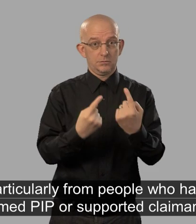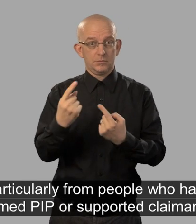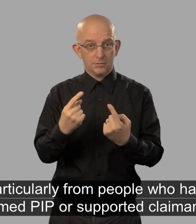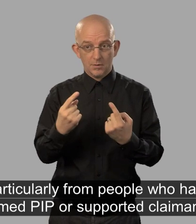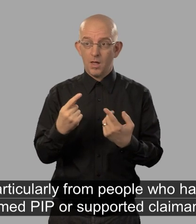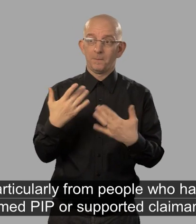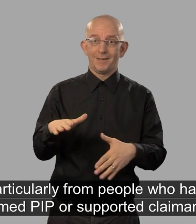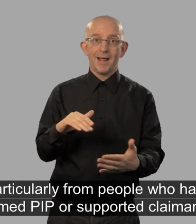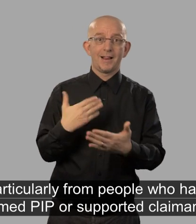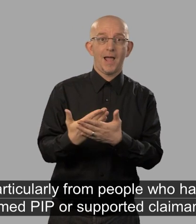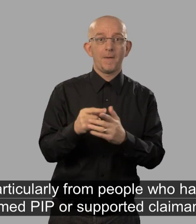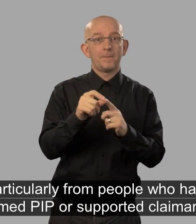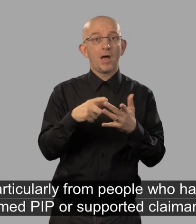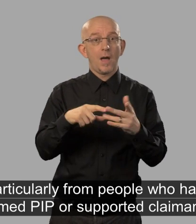PIP or supported claimants.